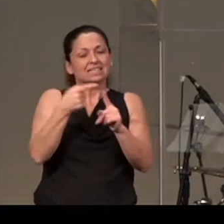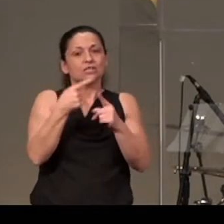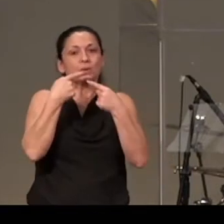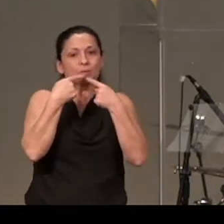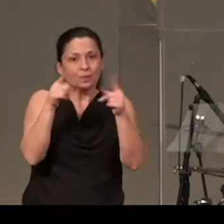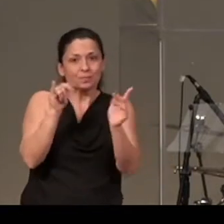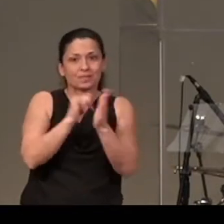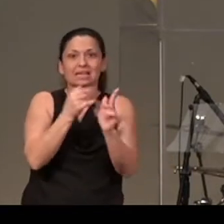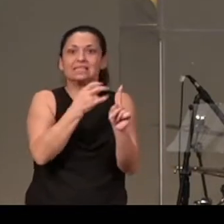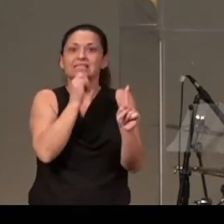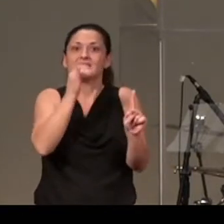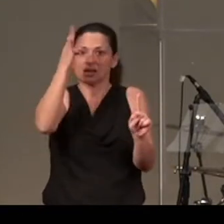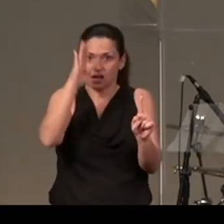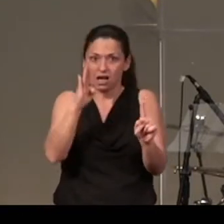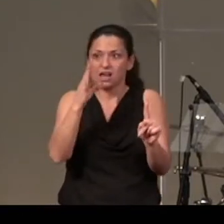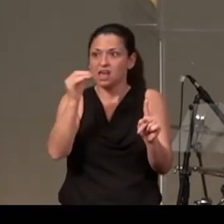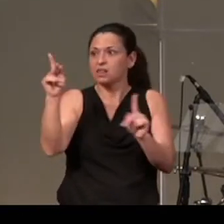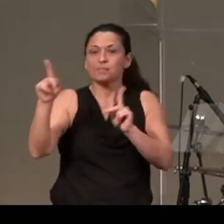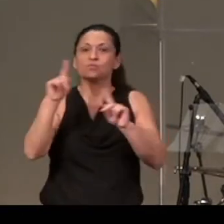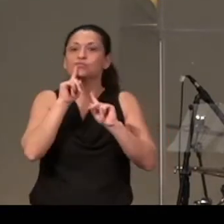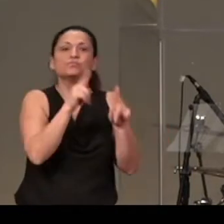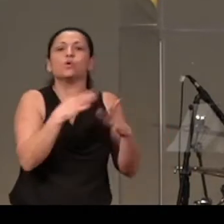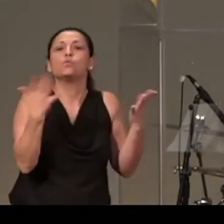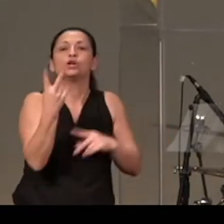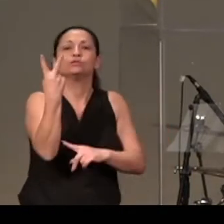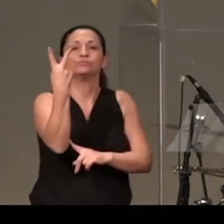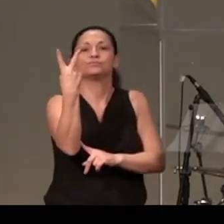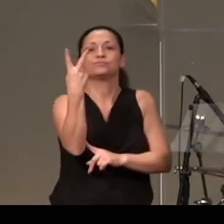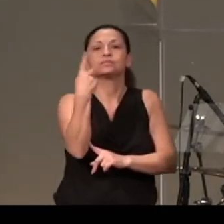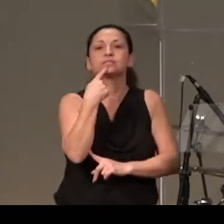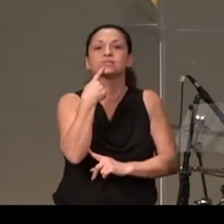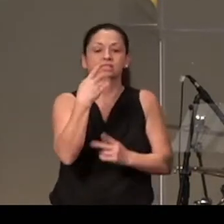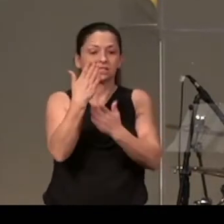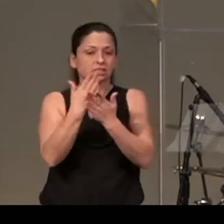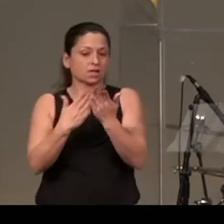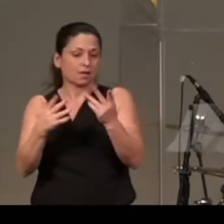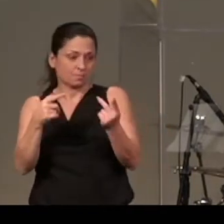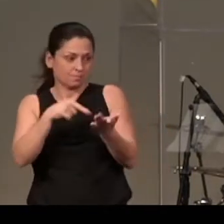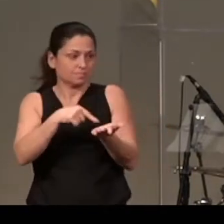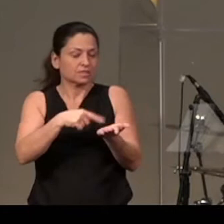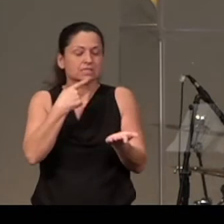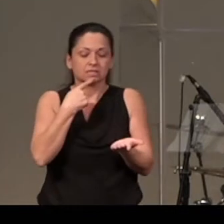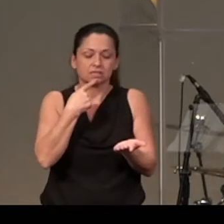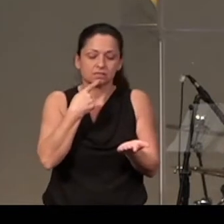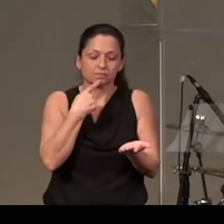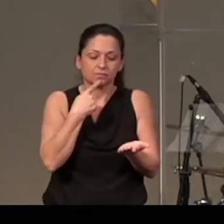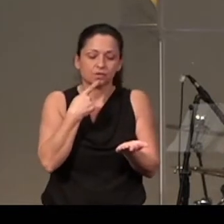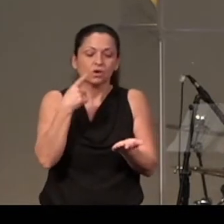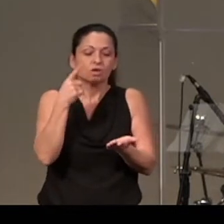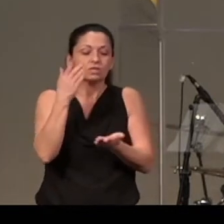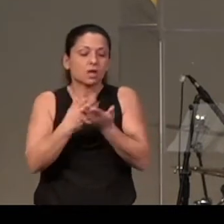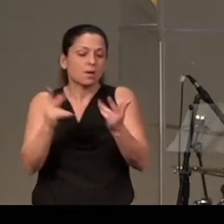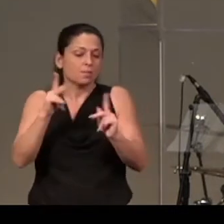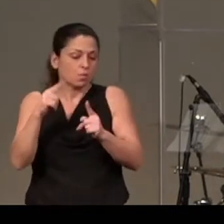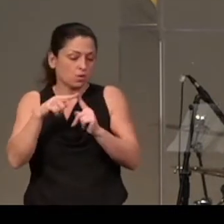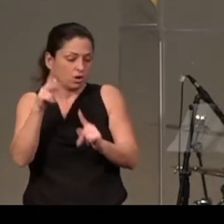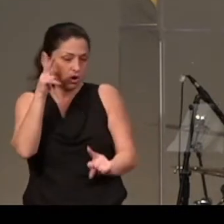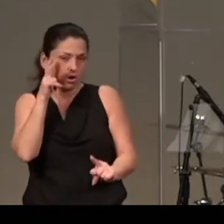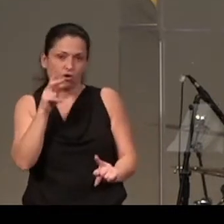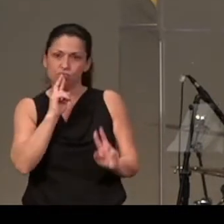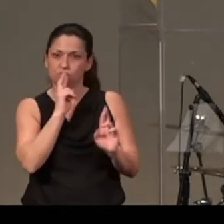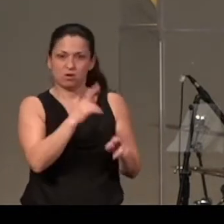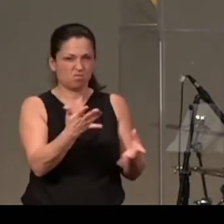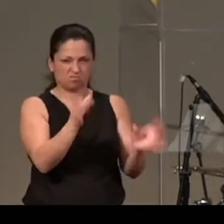in two ways to Jesus. Some people, when they heard about Jesus, when they saw Jesus, they responded with